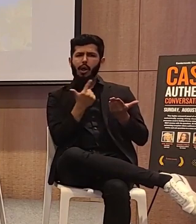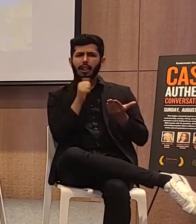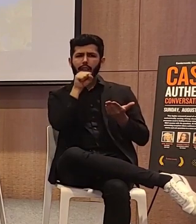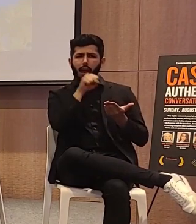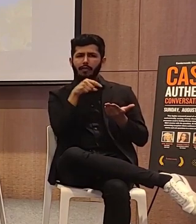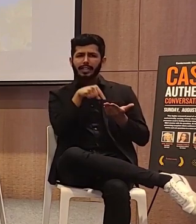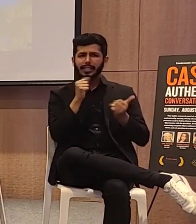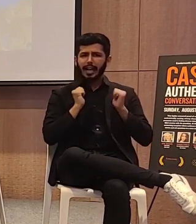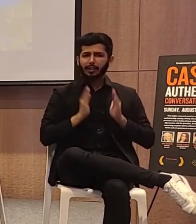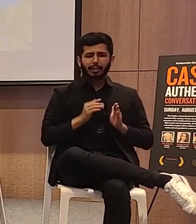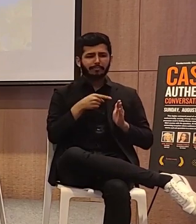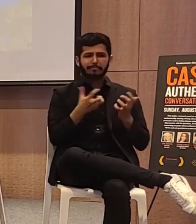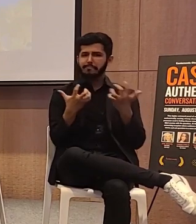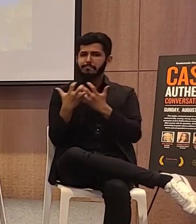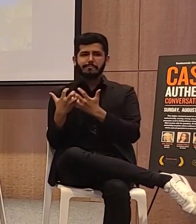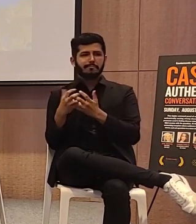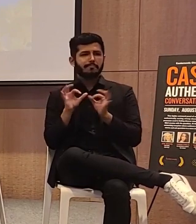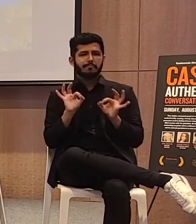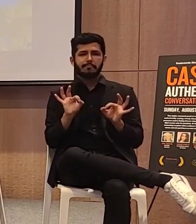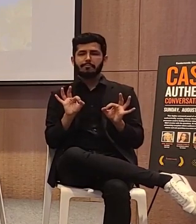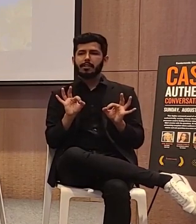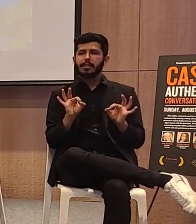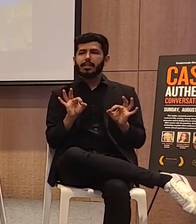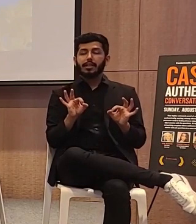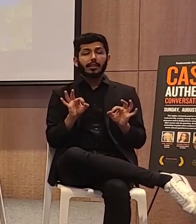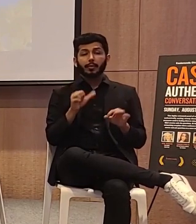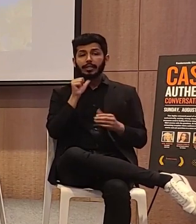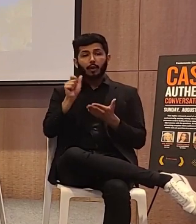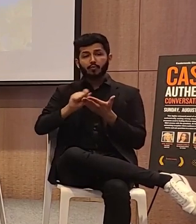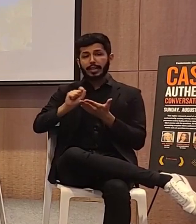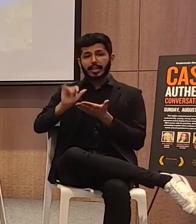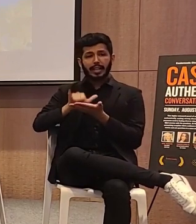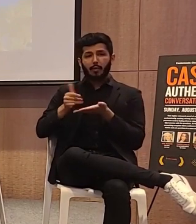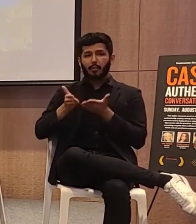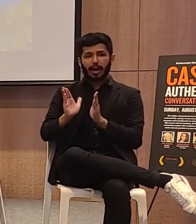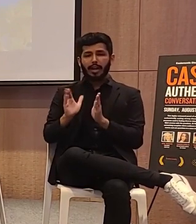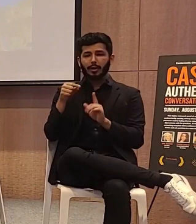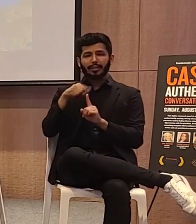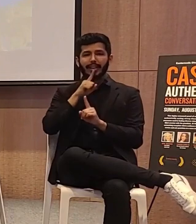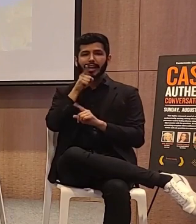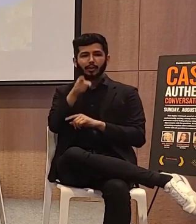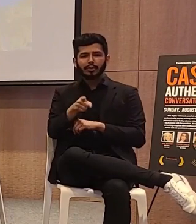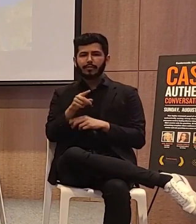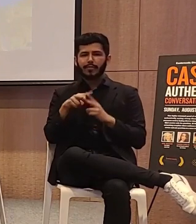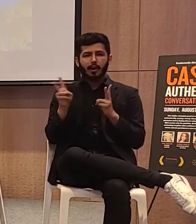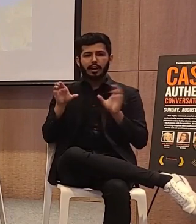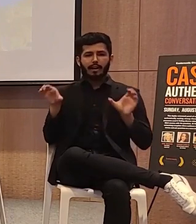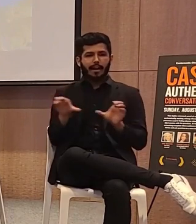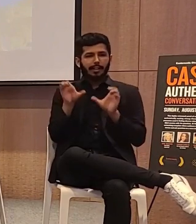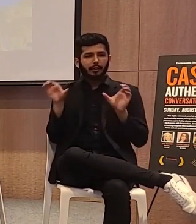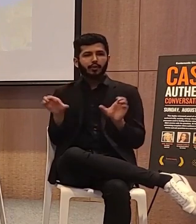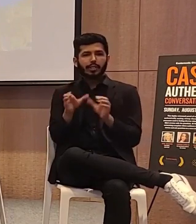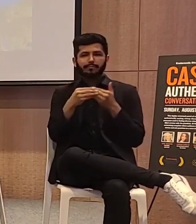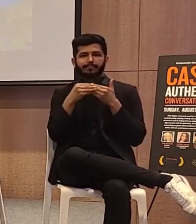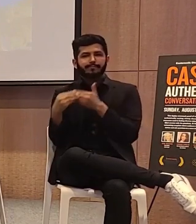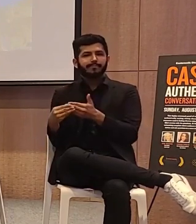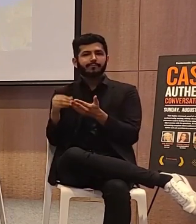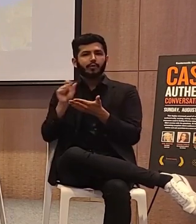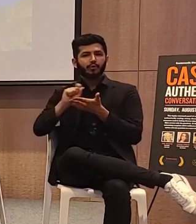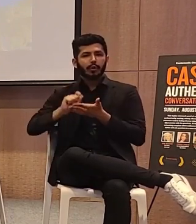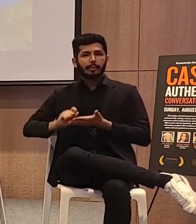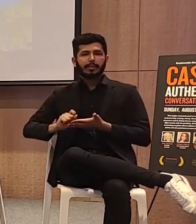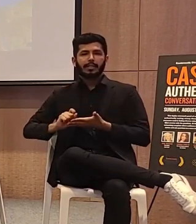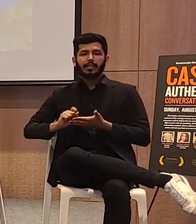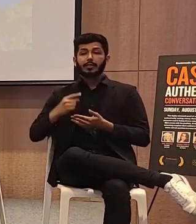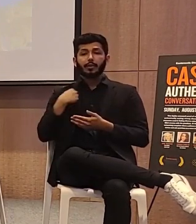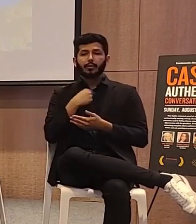were the best actor for the part. It was not written that way. It was actually a very action-driven script, so we sat and we kind of went through, you know,